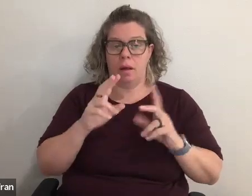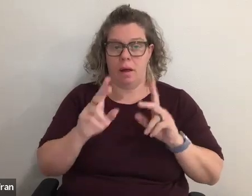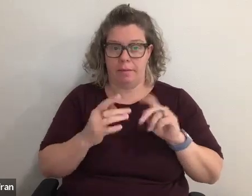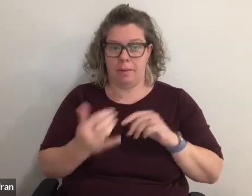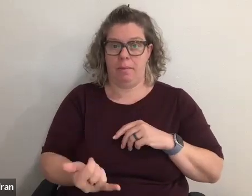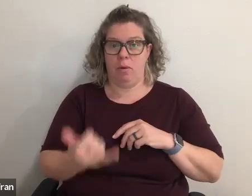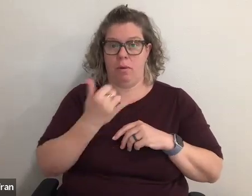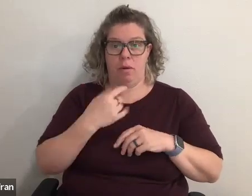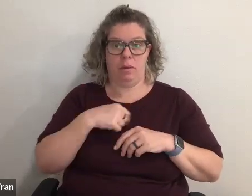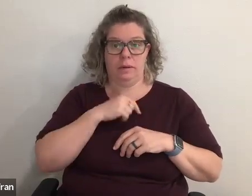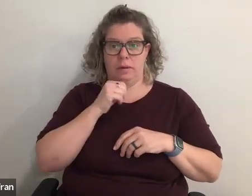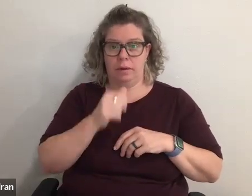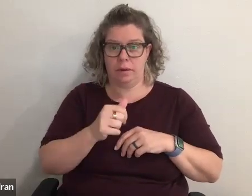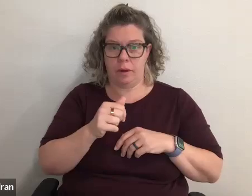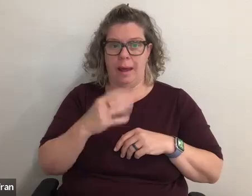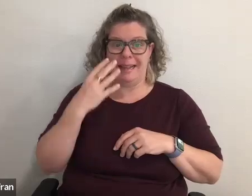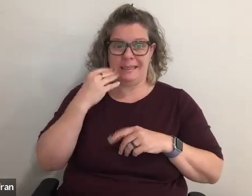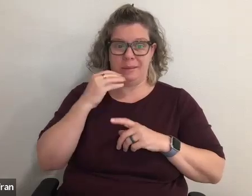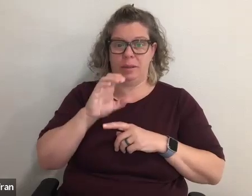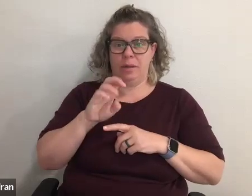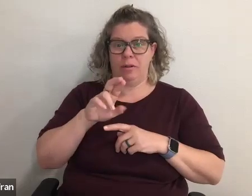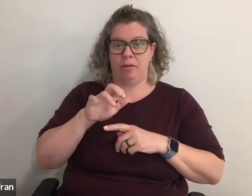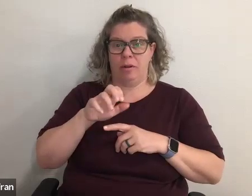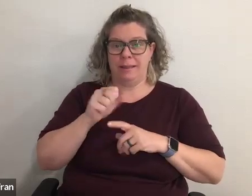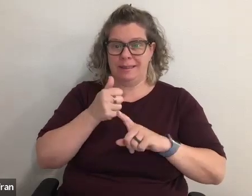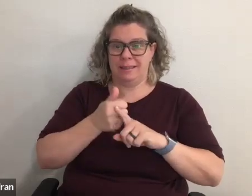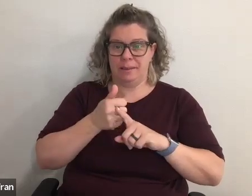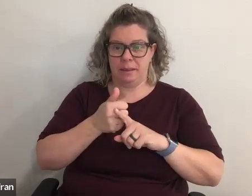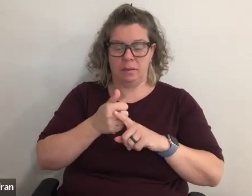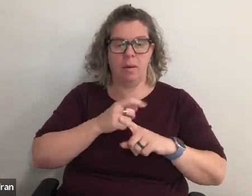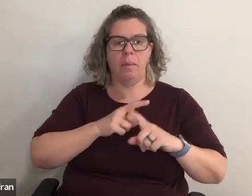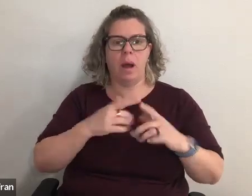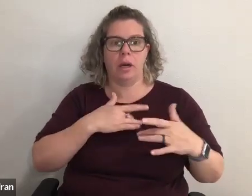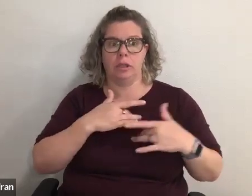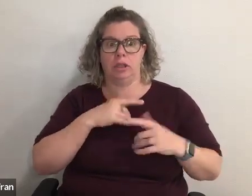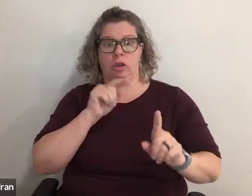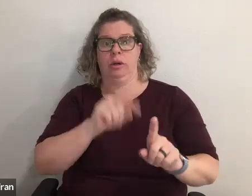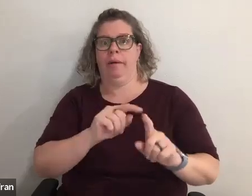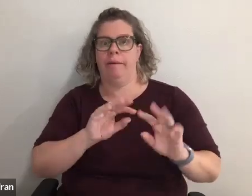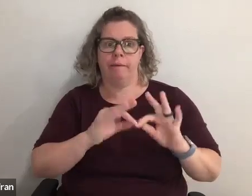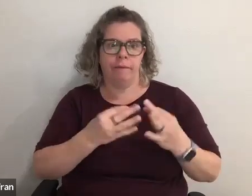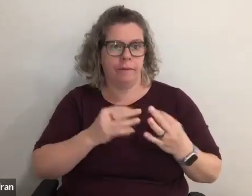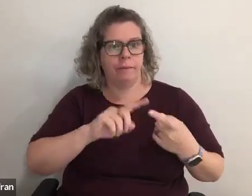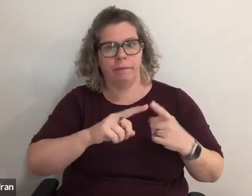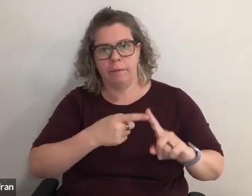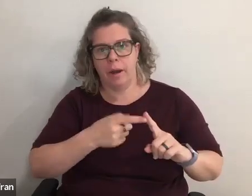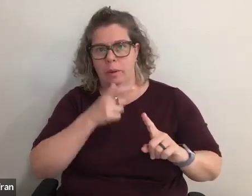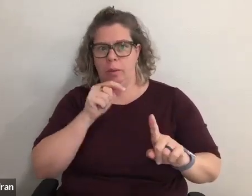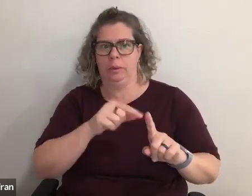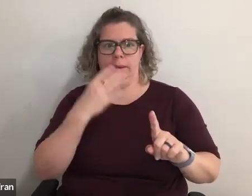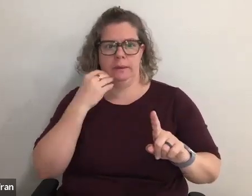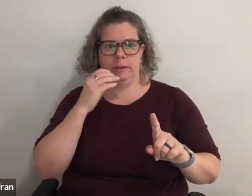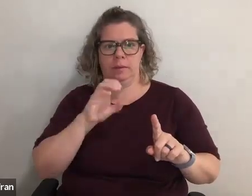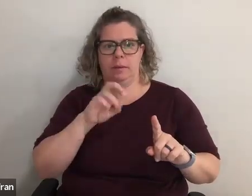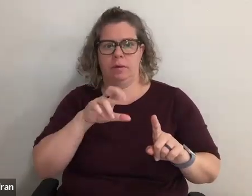who are not necessarily in crisis themselves, but they're concerned about somebody else who is in crisis. Especially during